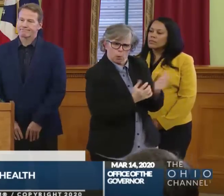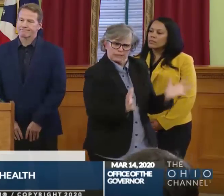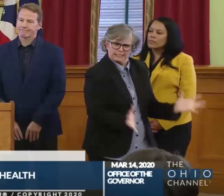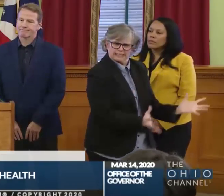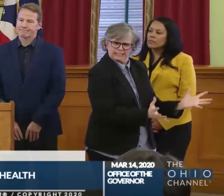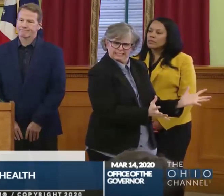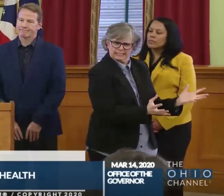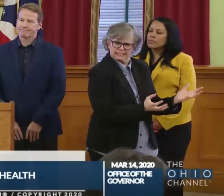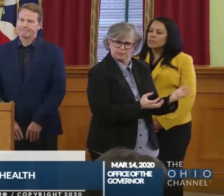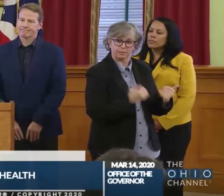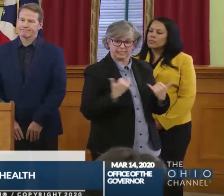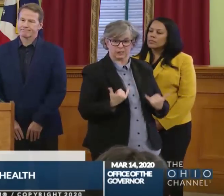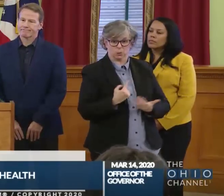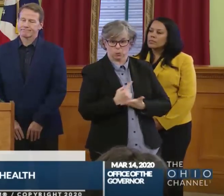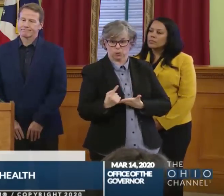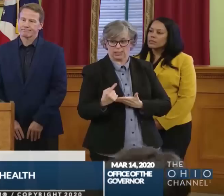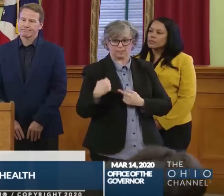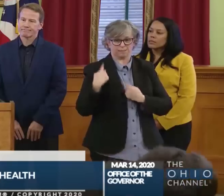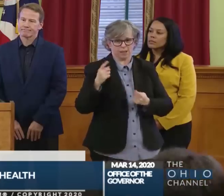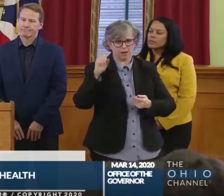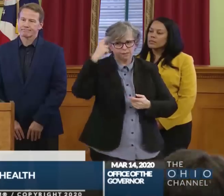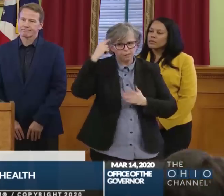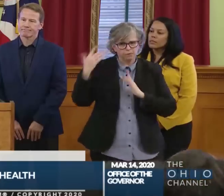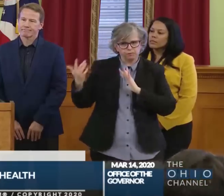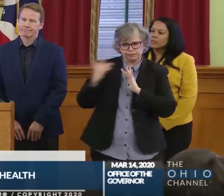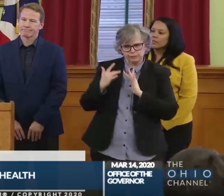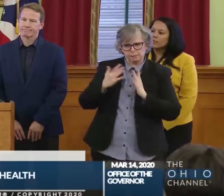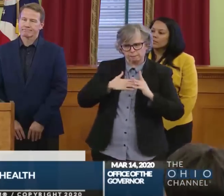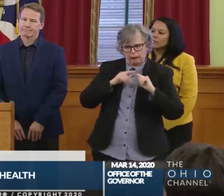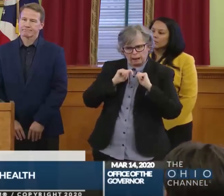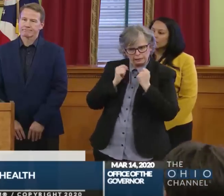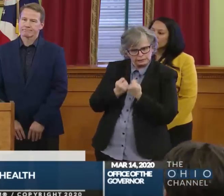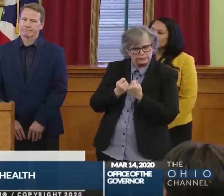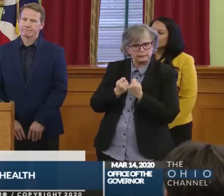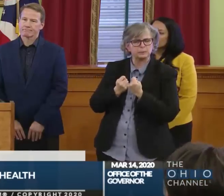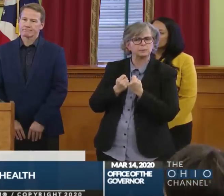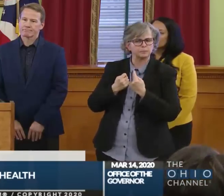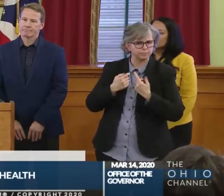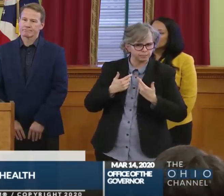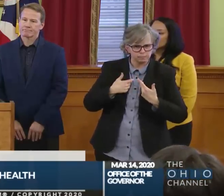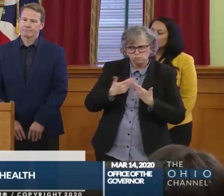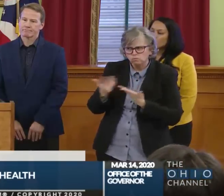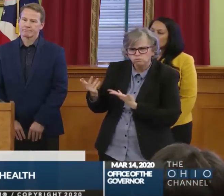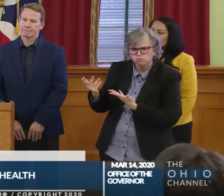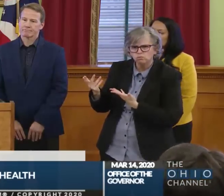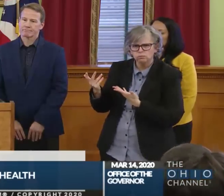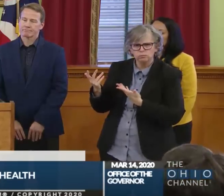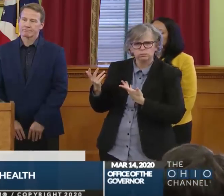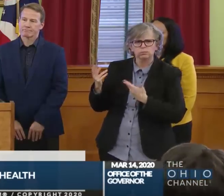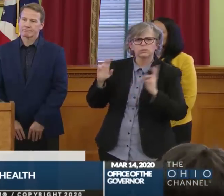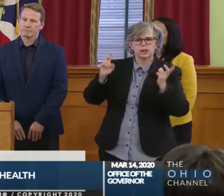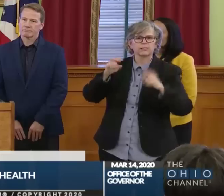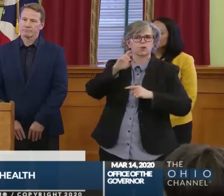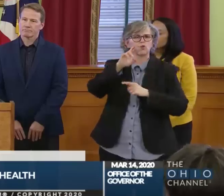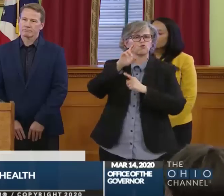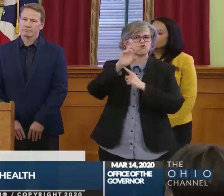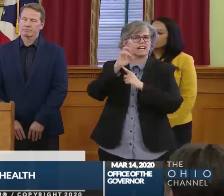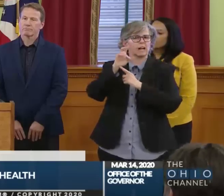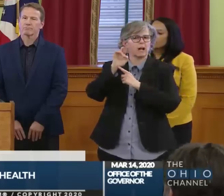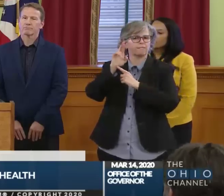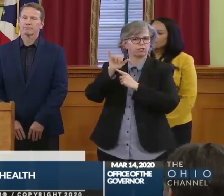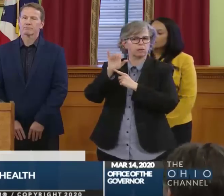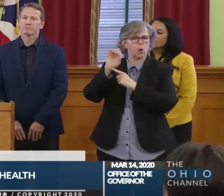Mental Health and Addiction Services, we also call it MHAS, and the Recovery Ohio team with Alicia Nelson and her leadership,